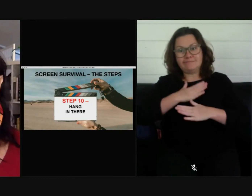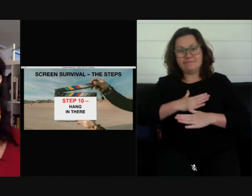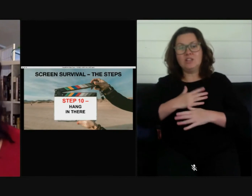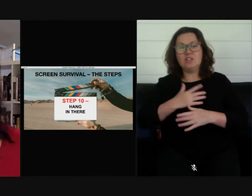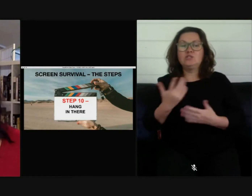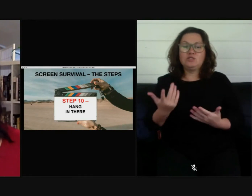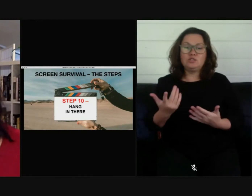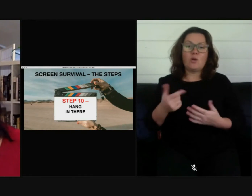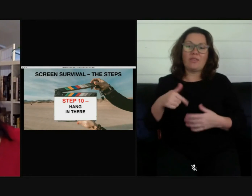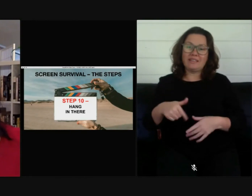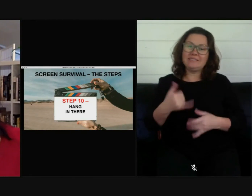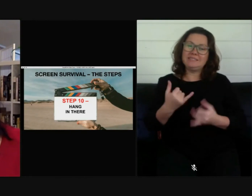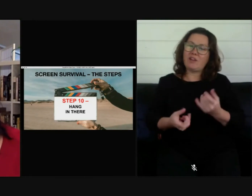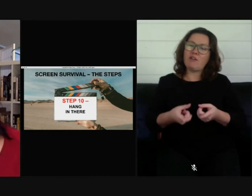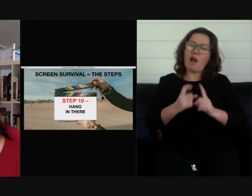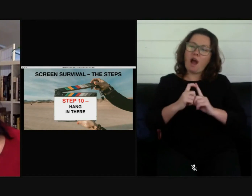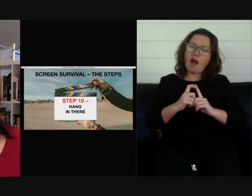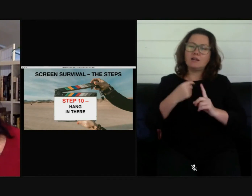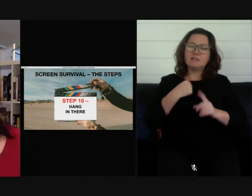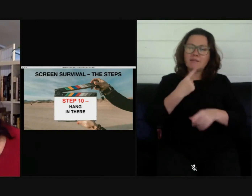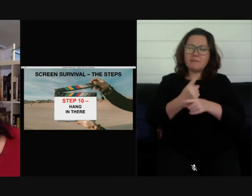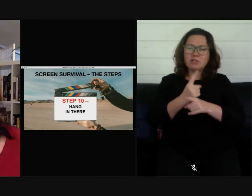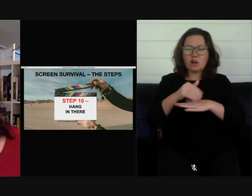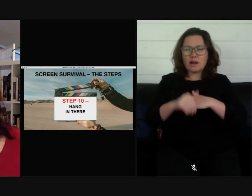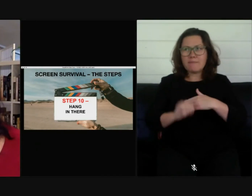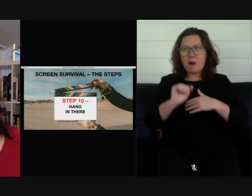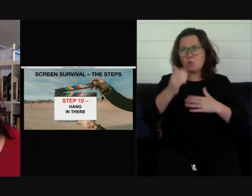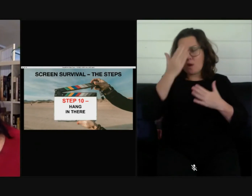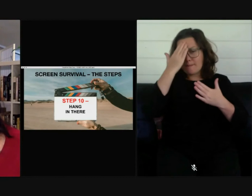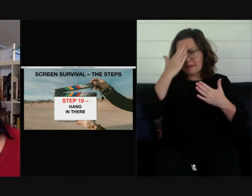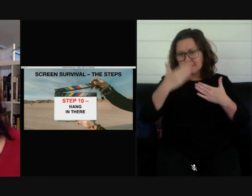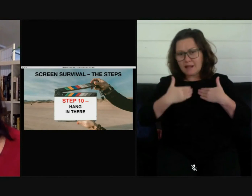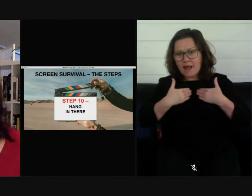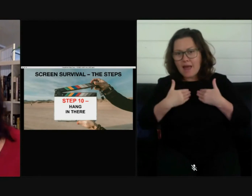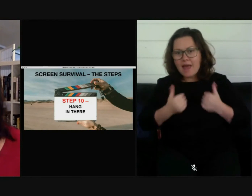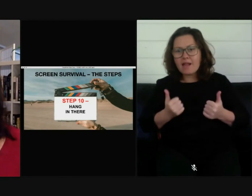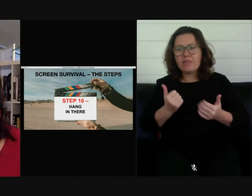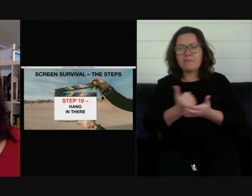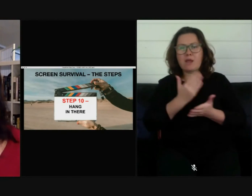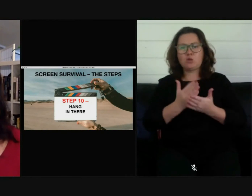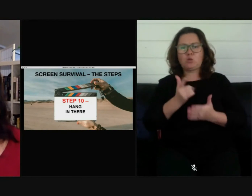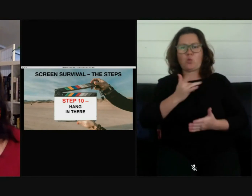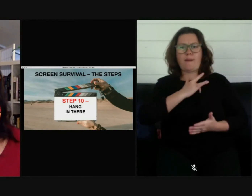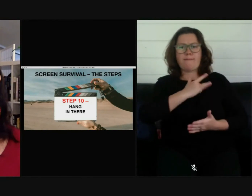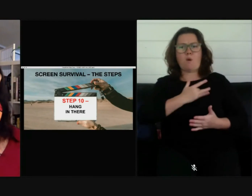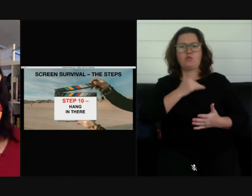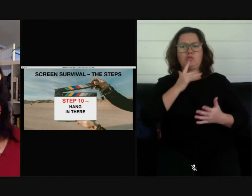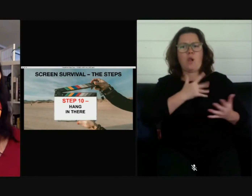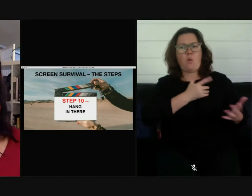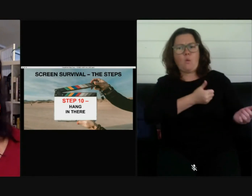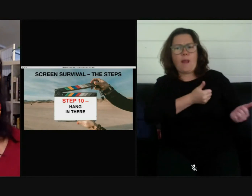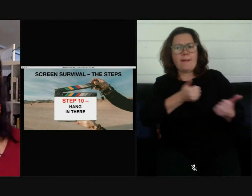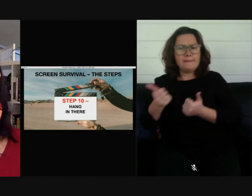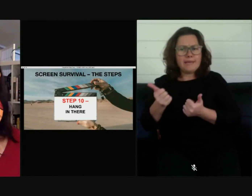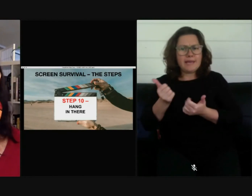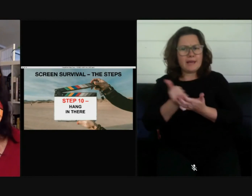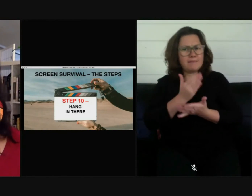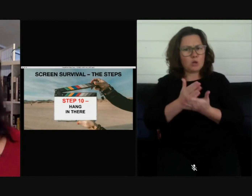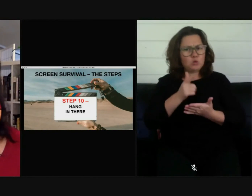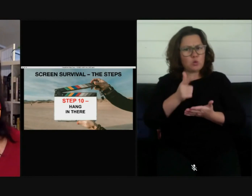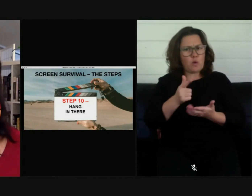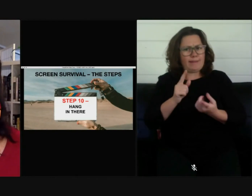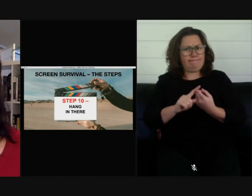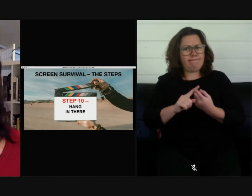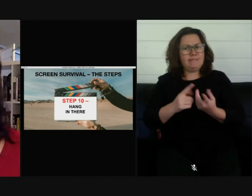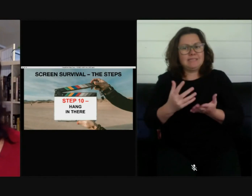and emotional well-being and making sure that you are keeping yourself safe. Hanging in there simply for the